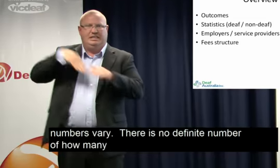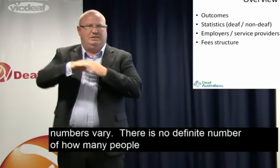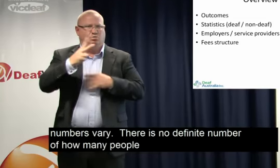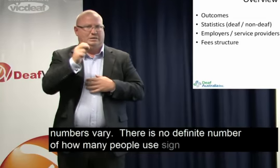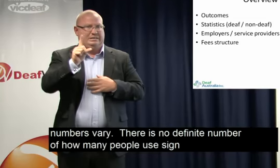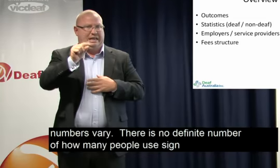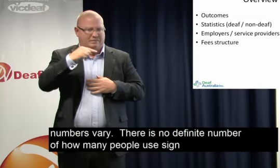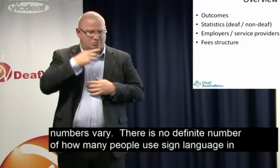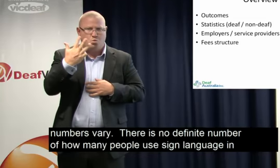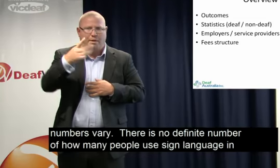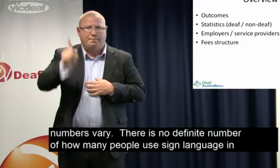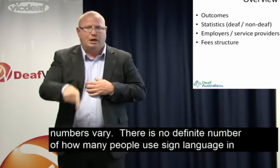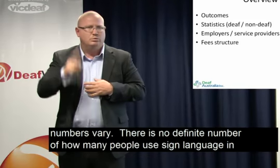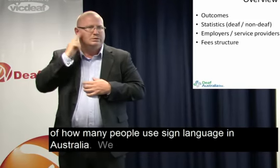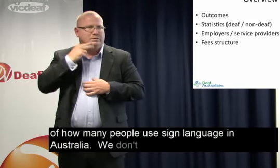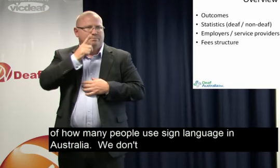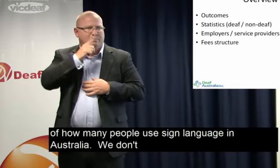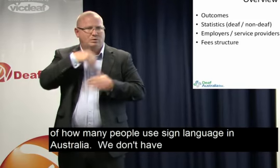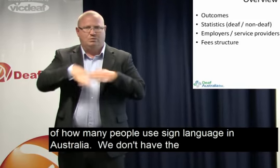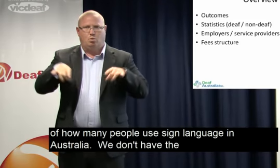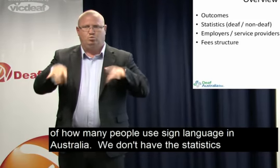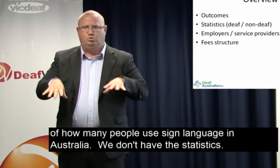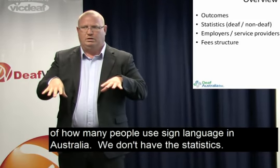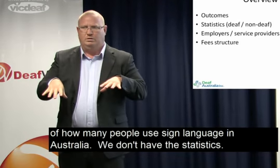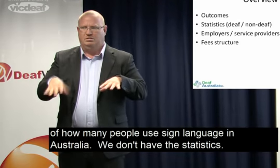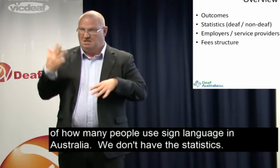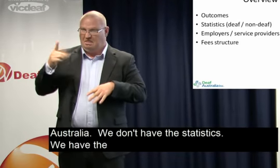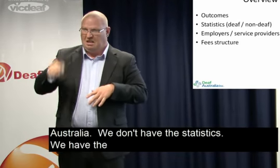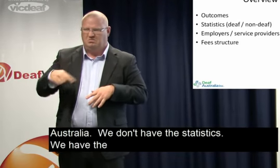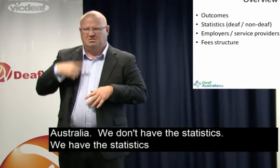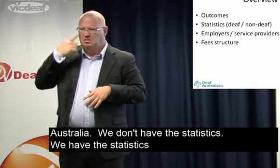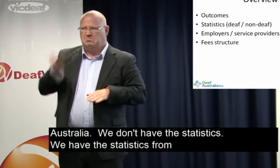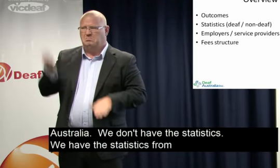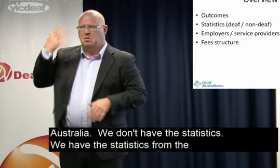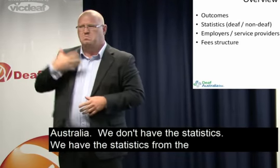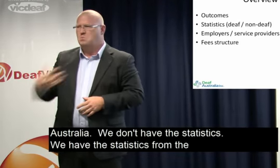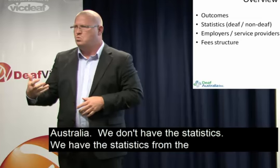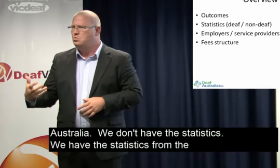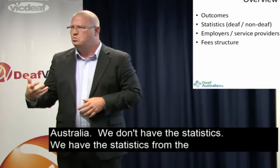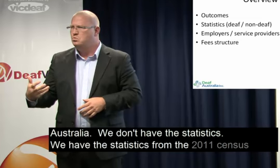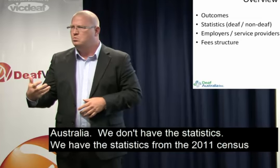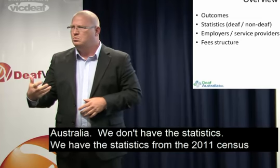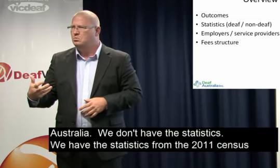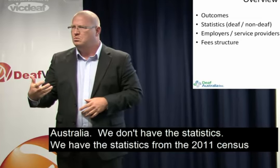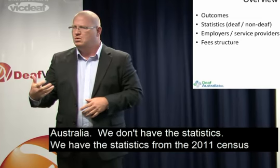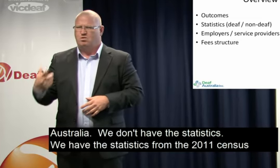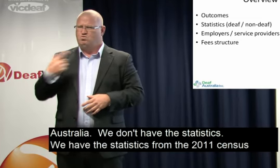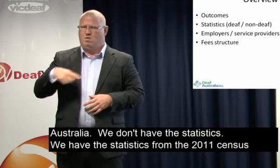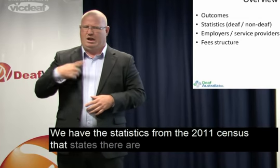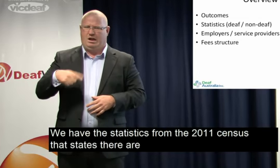the statistics from the 2011 census, who states that there's 9,000 signing deaf people, but As many of us know, there's probably